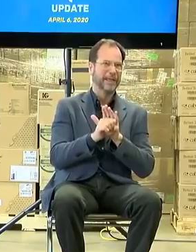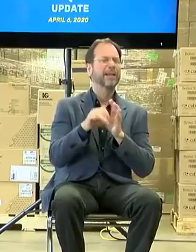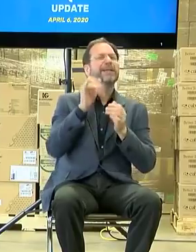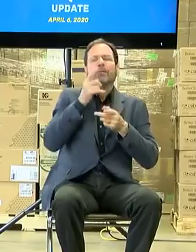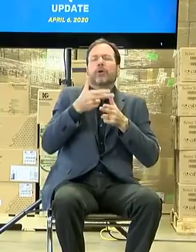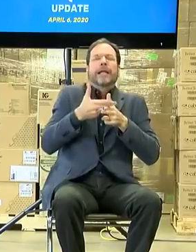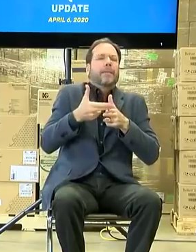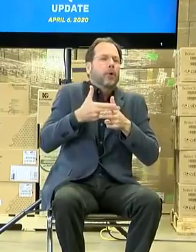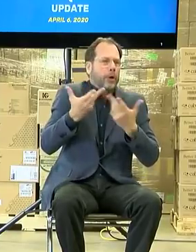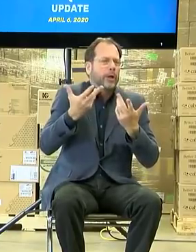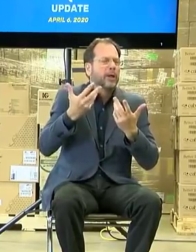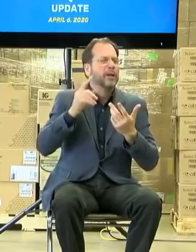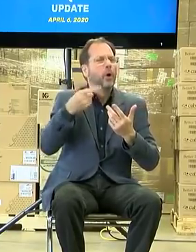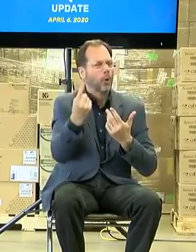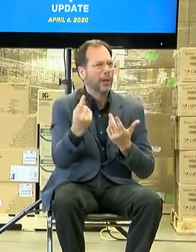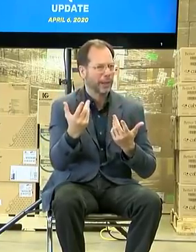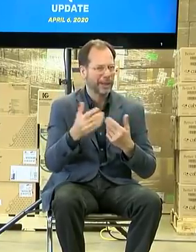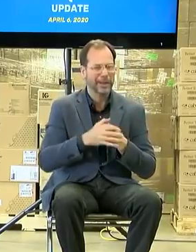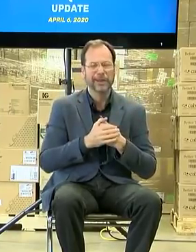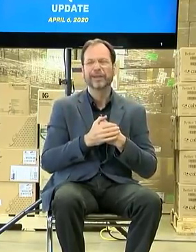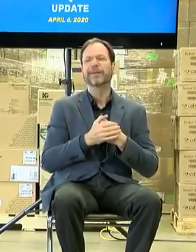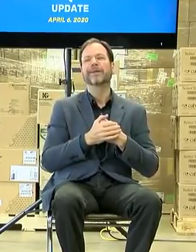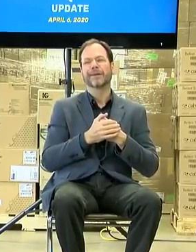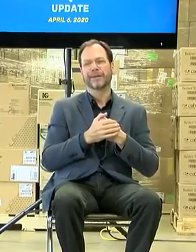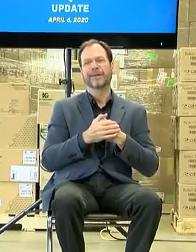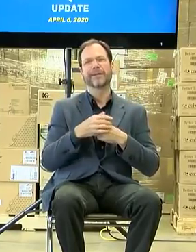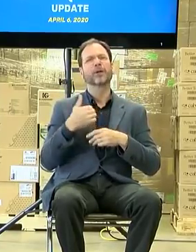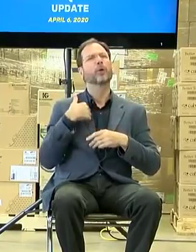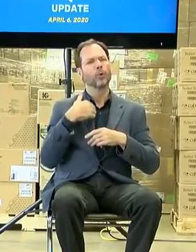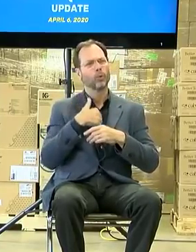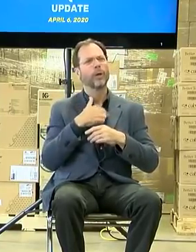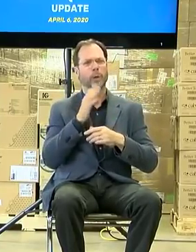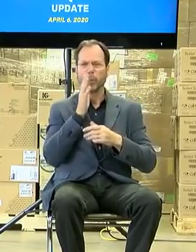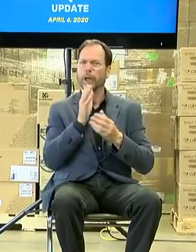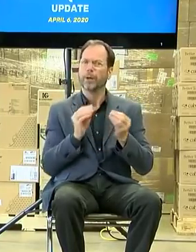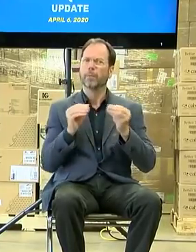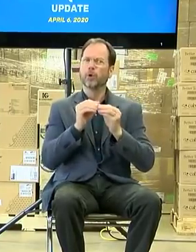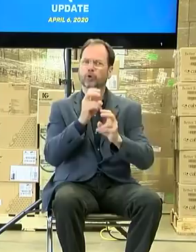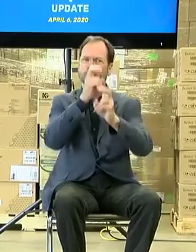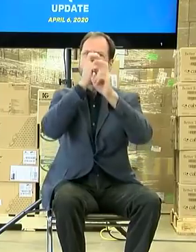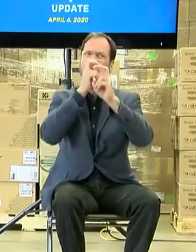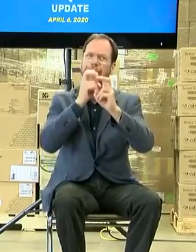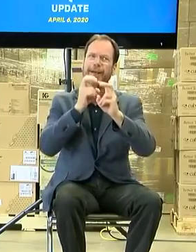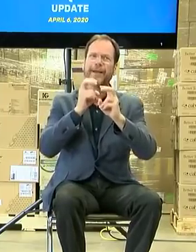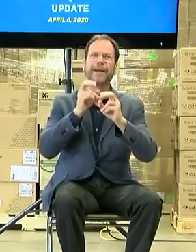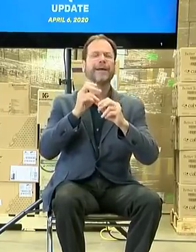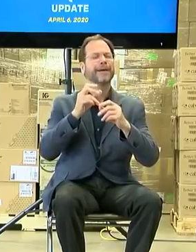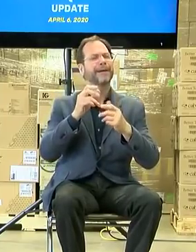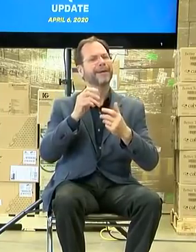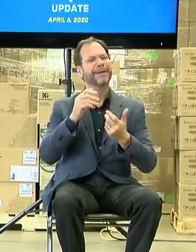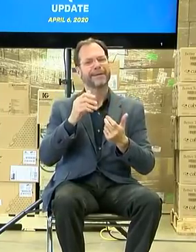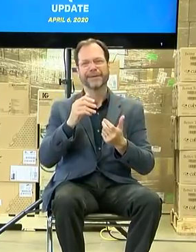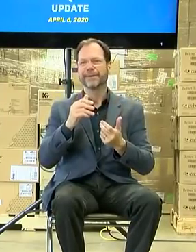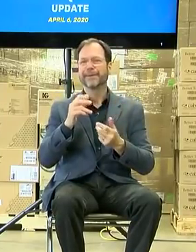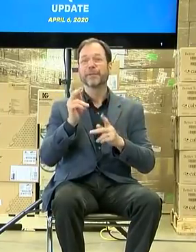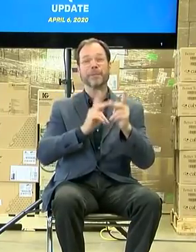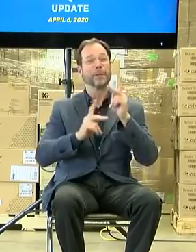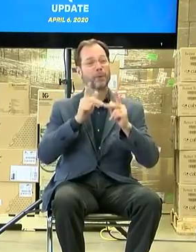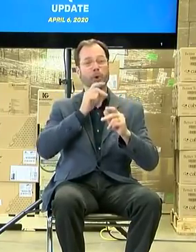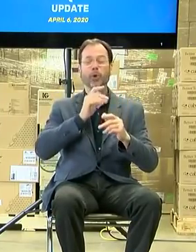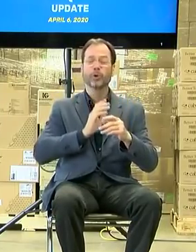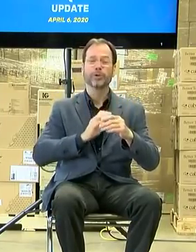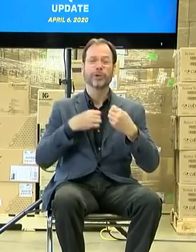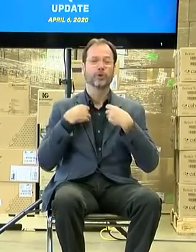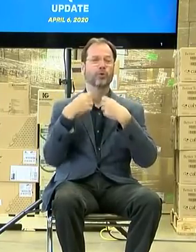temporary situation where we will be working more aggressively to reduce the number of people who are traveling